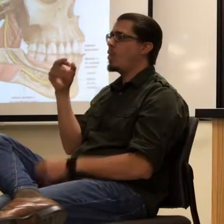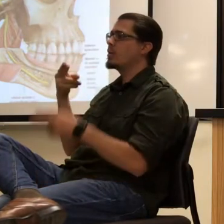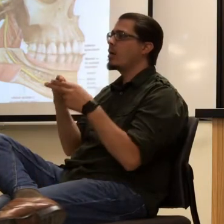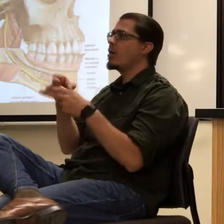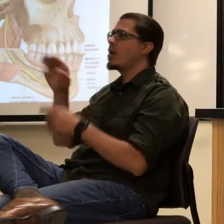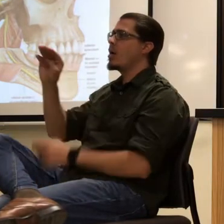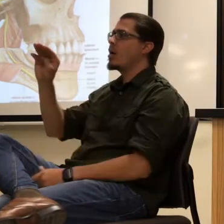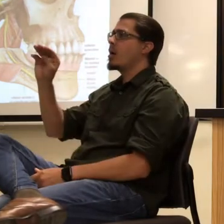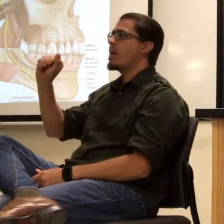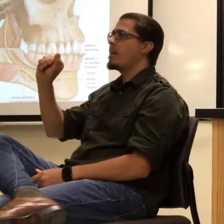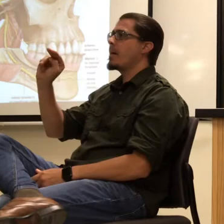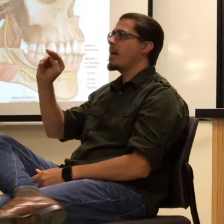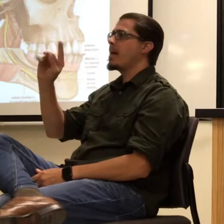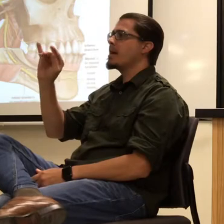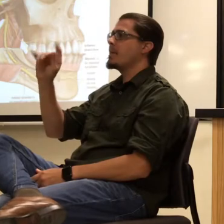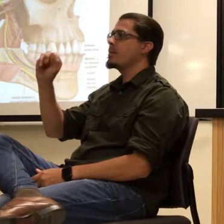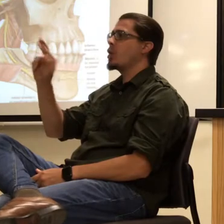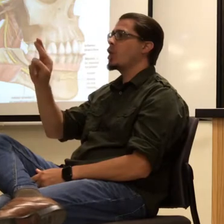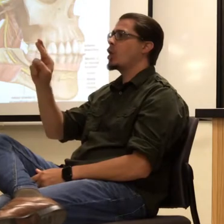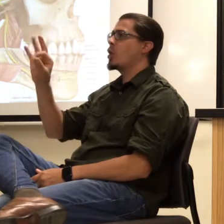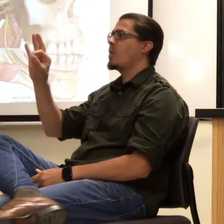foramen. Mandibular foramen.